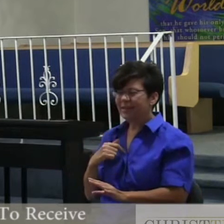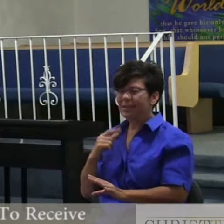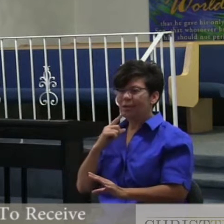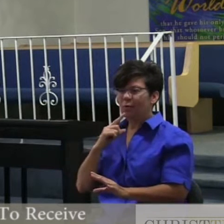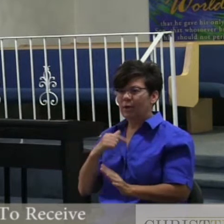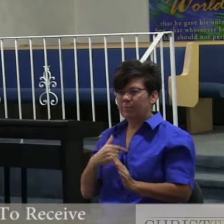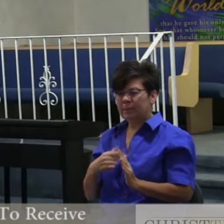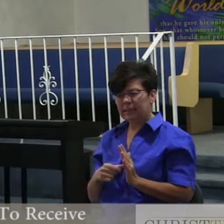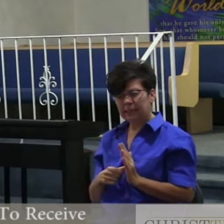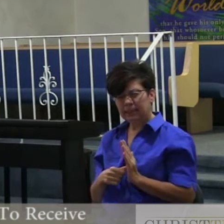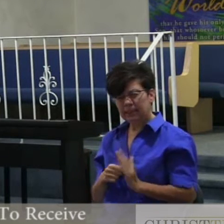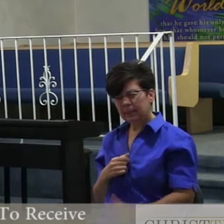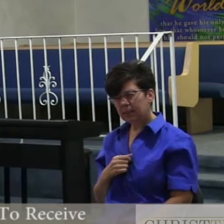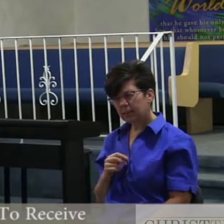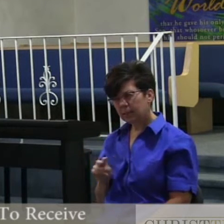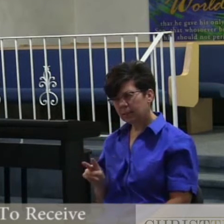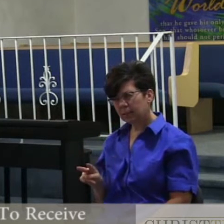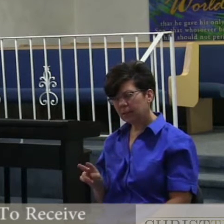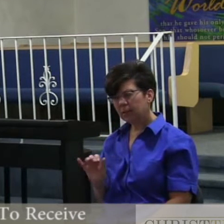me.